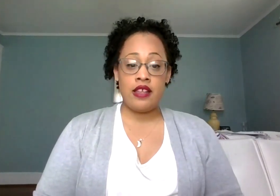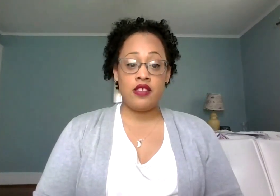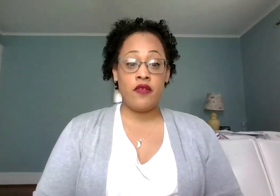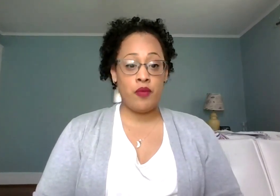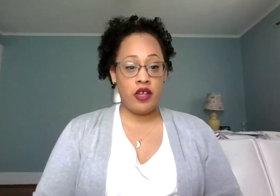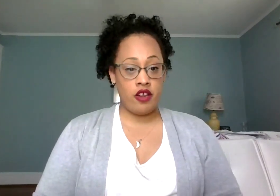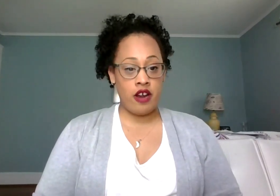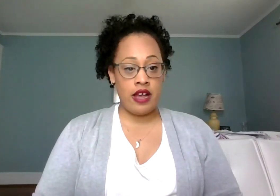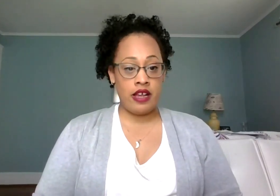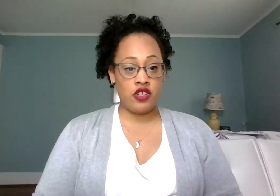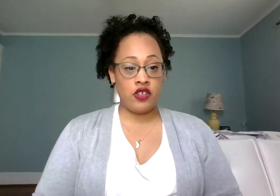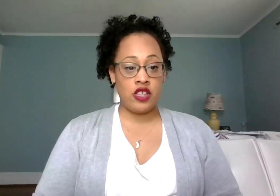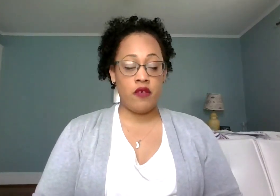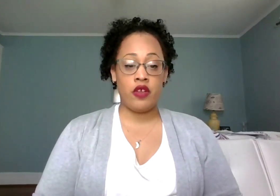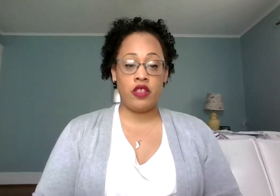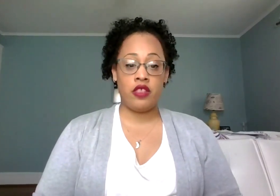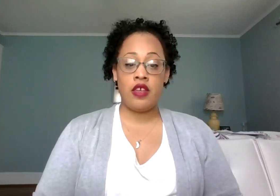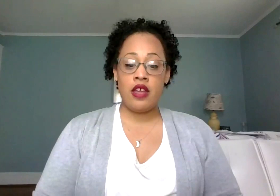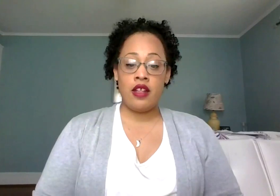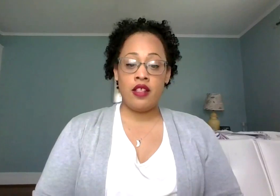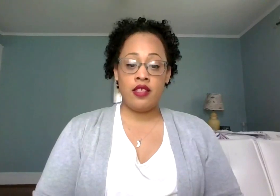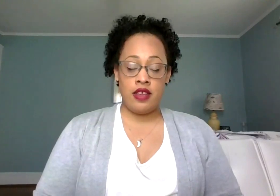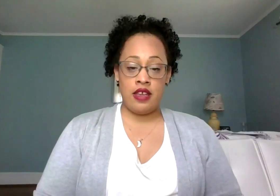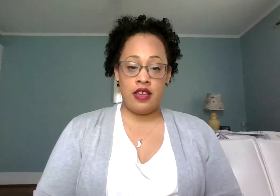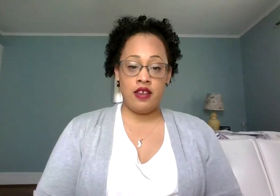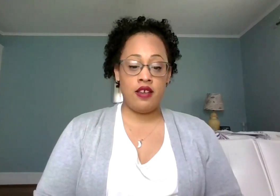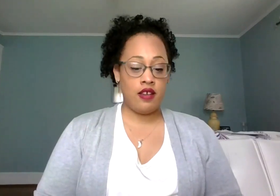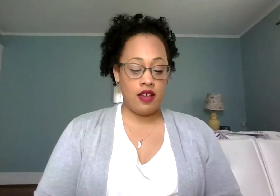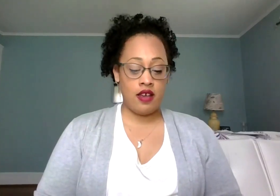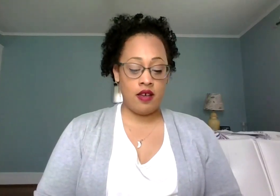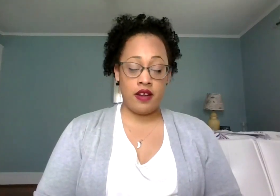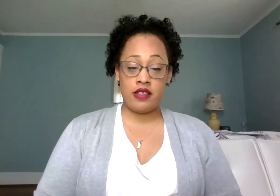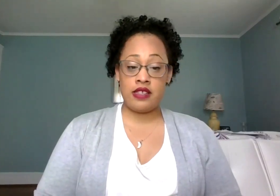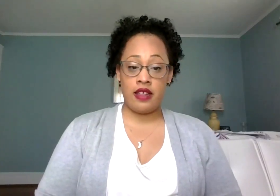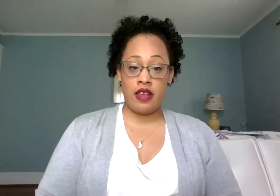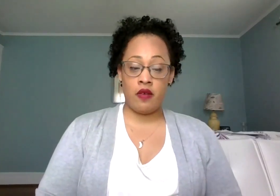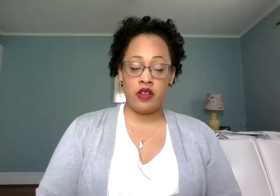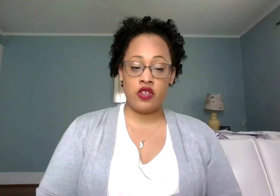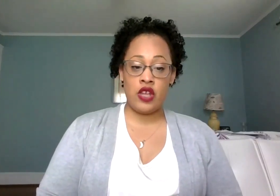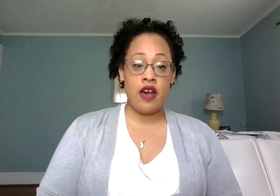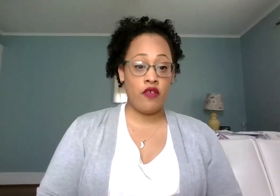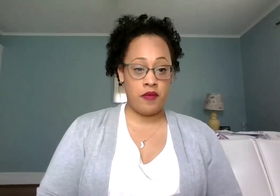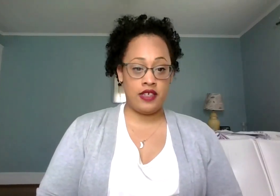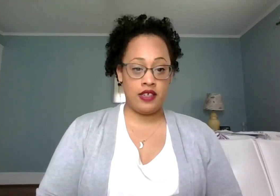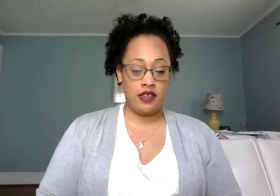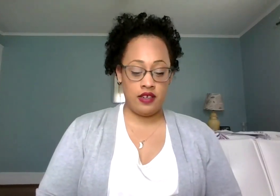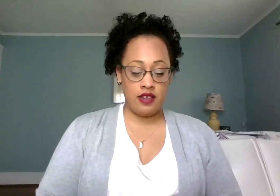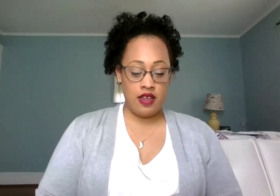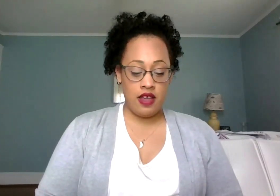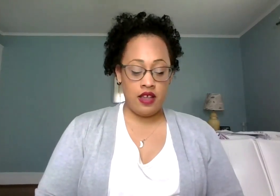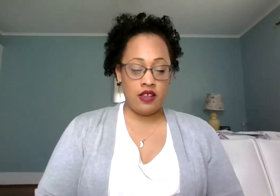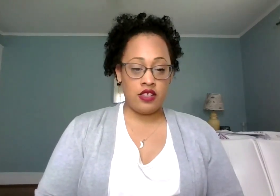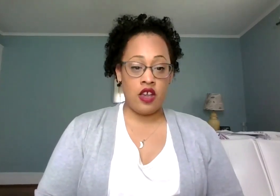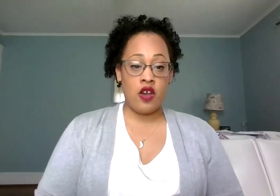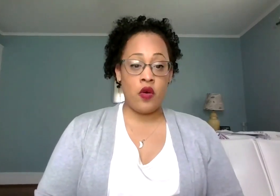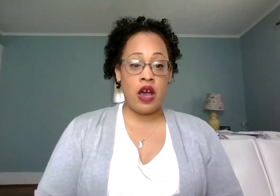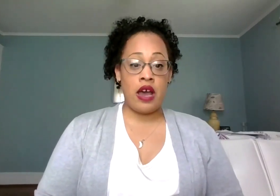to familiarize yourself with the American Sign Language alphabet. So I